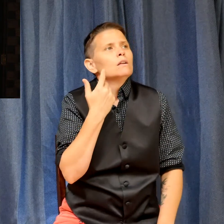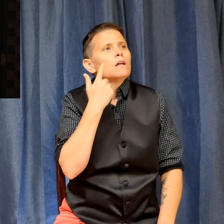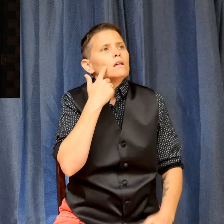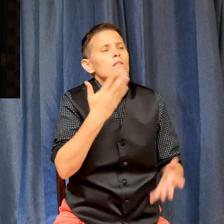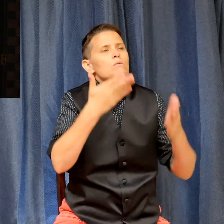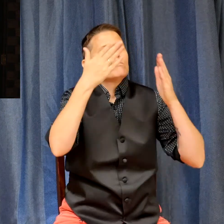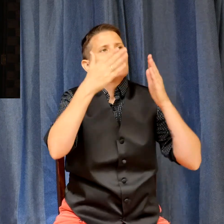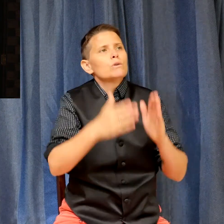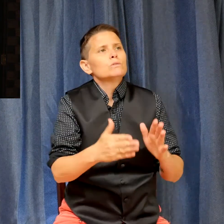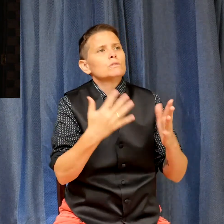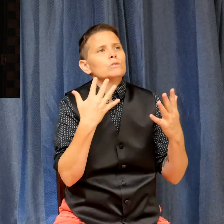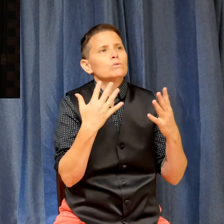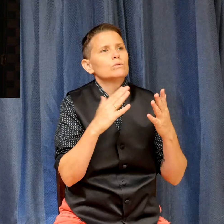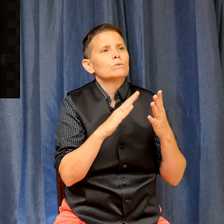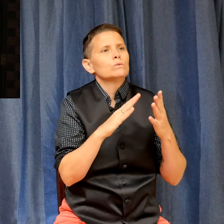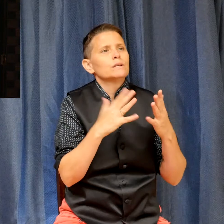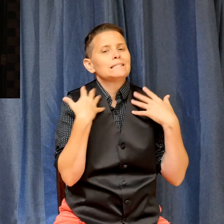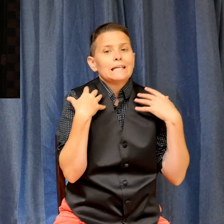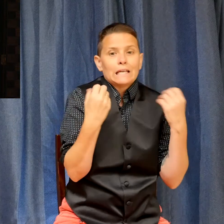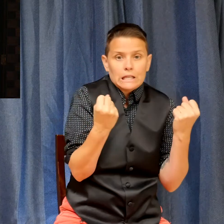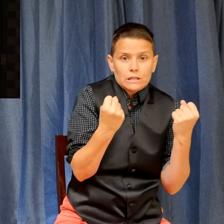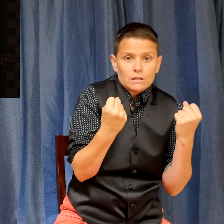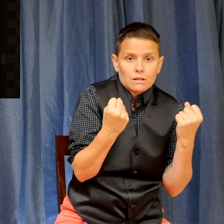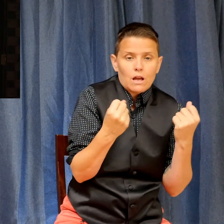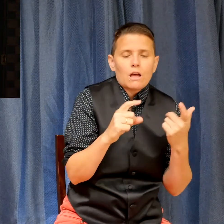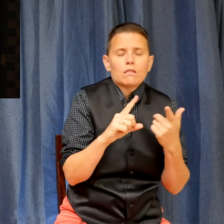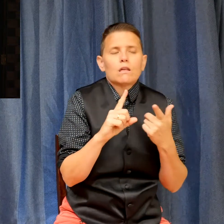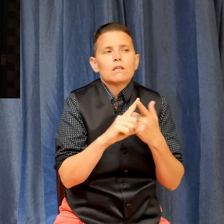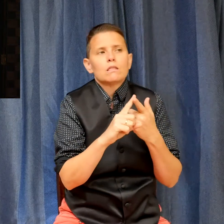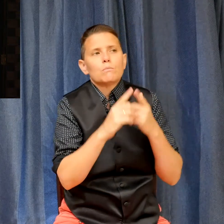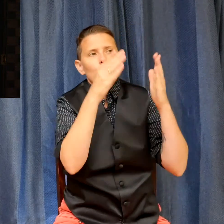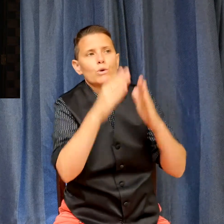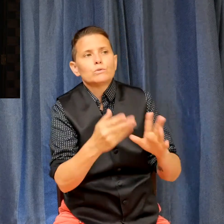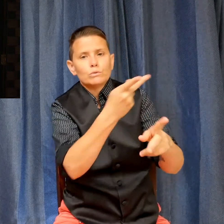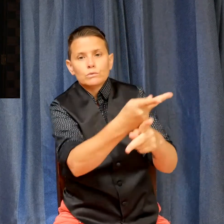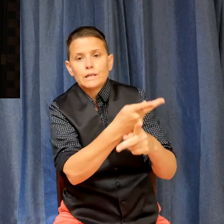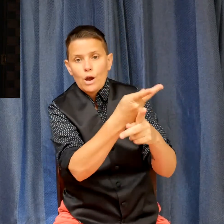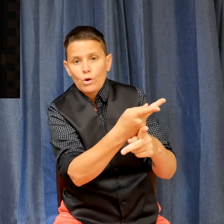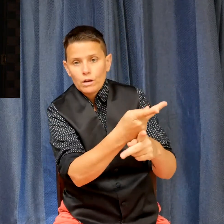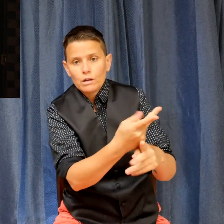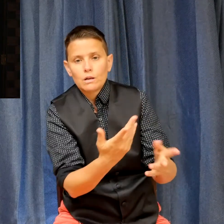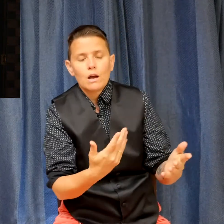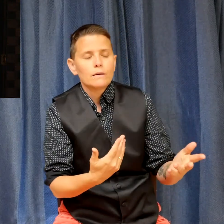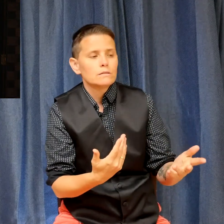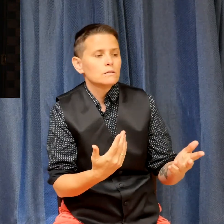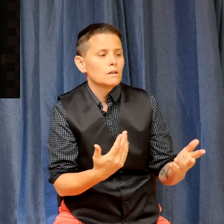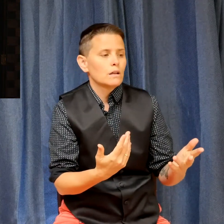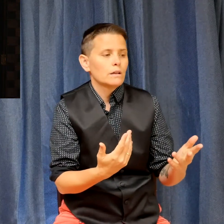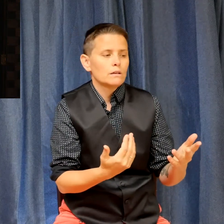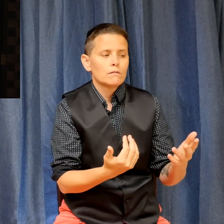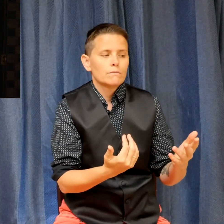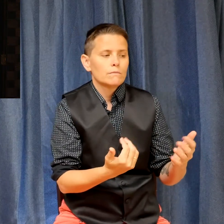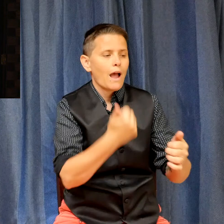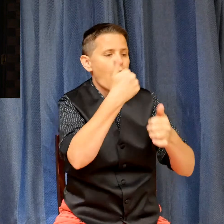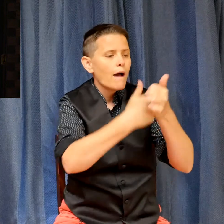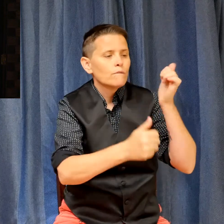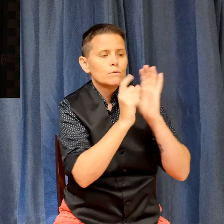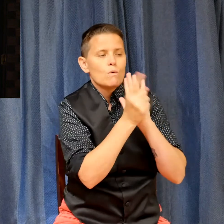doing the caregiving, because at any given moment, it can be difficult for anybody.